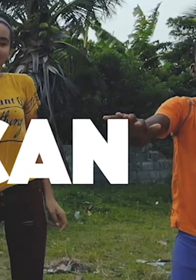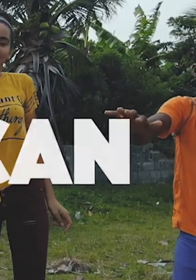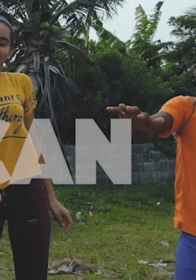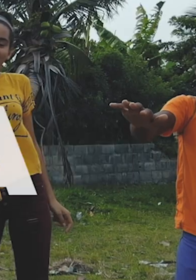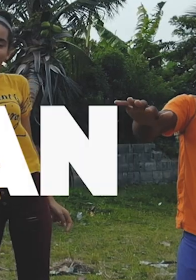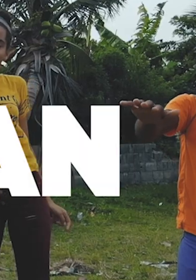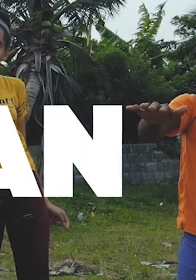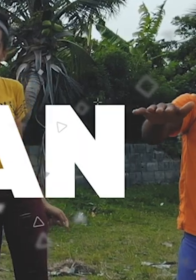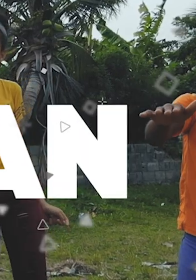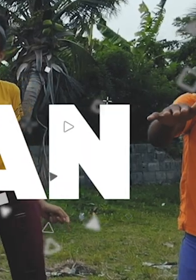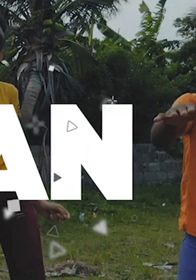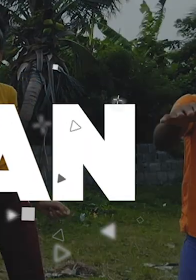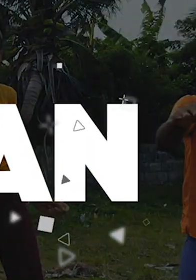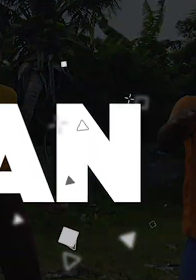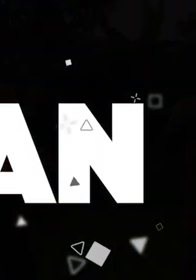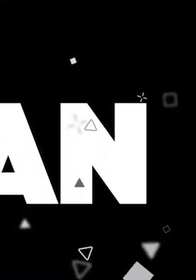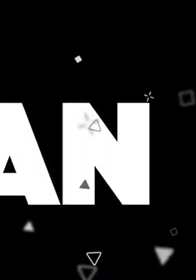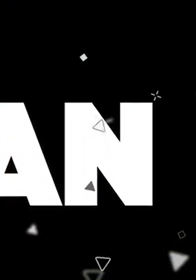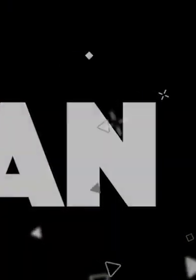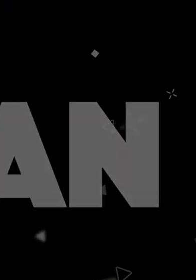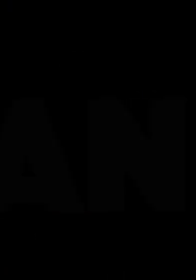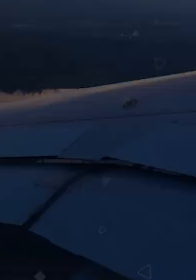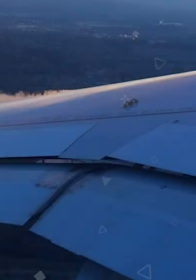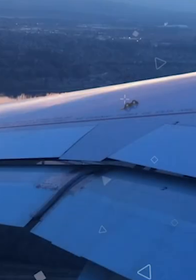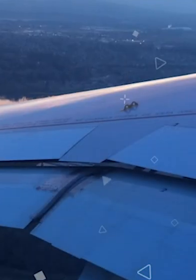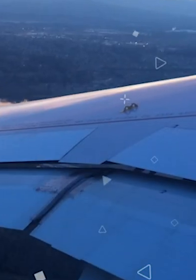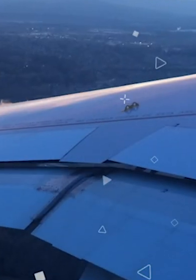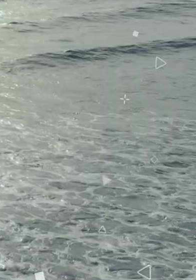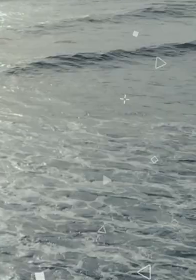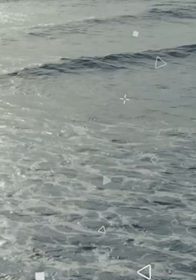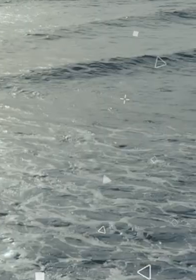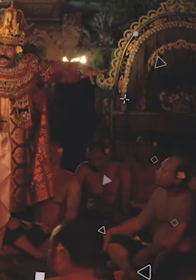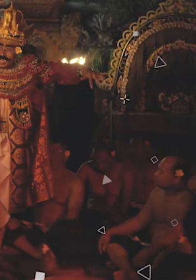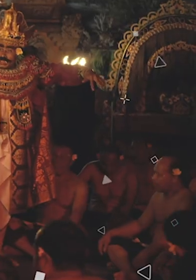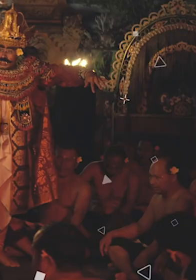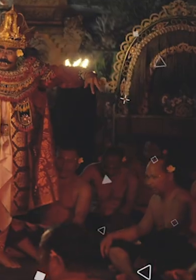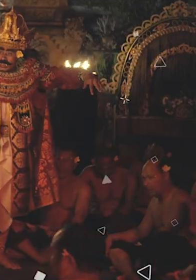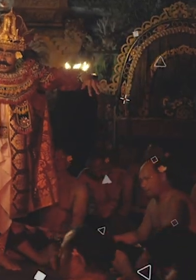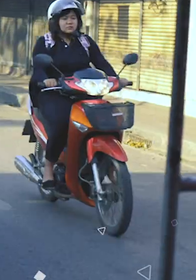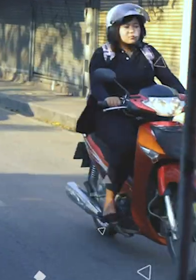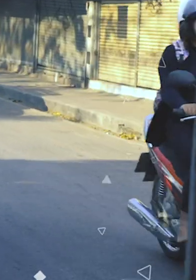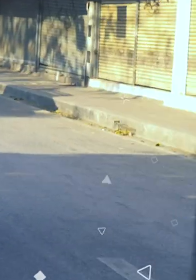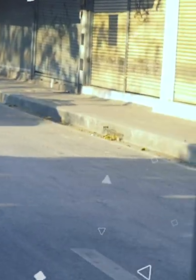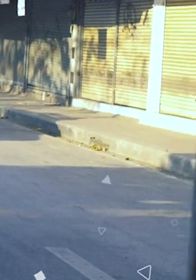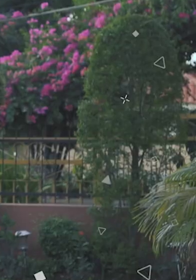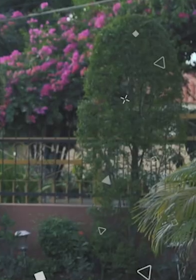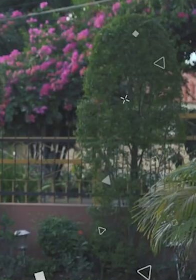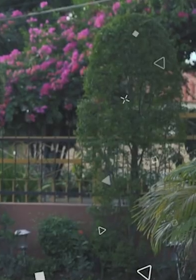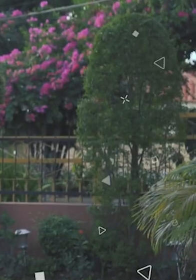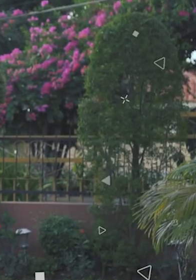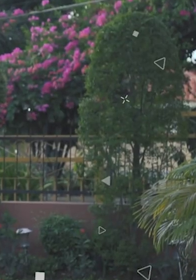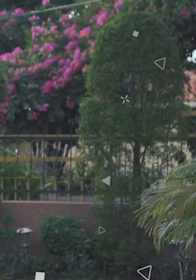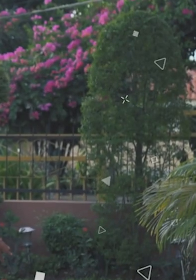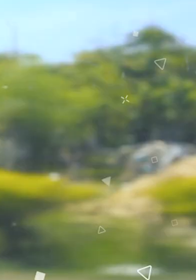Dominican, and I am a woman. For a year, I am traveling around the world with a camera in hand and a head